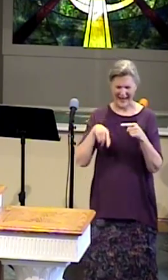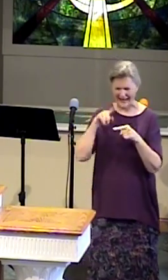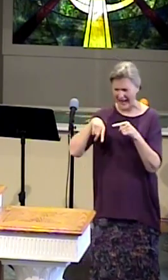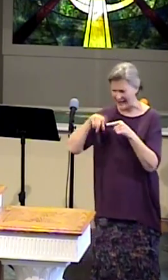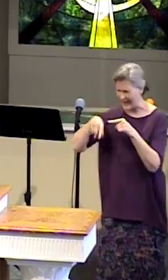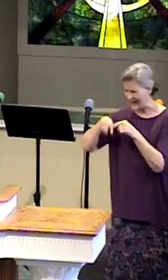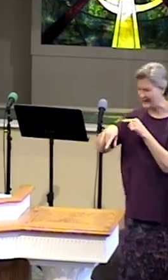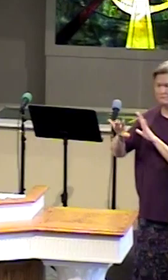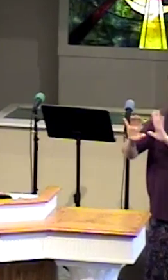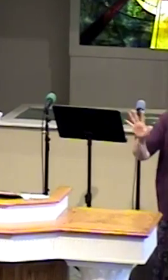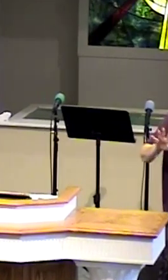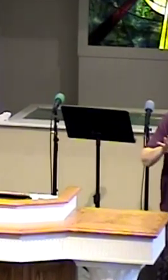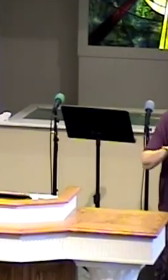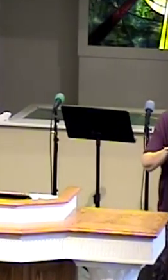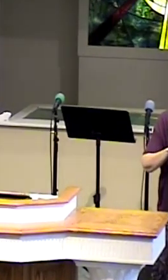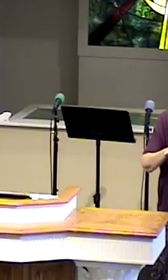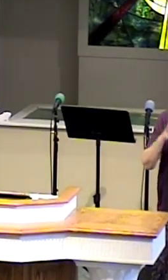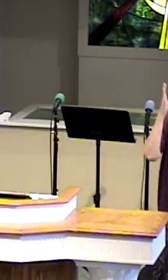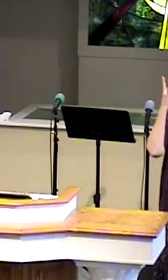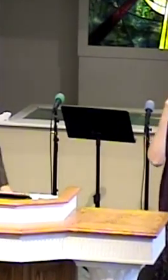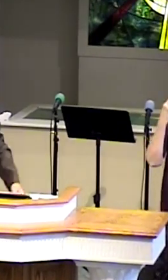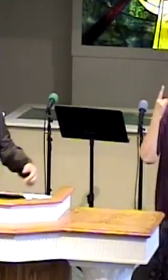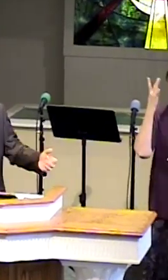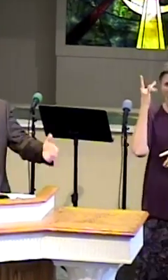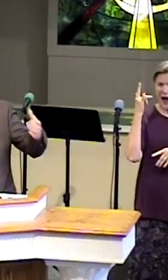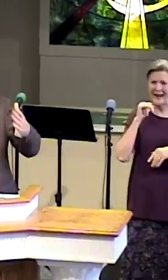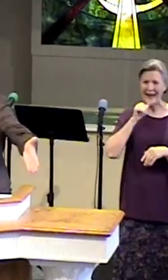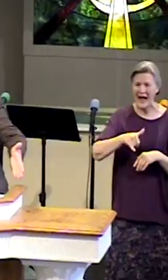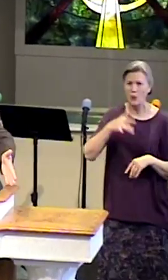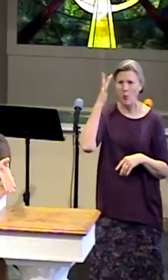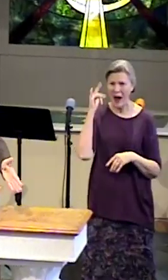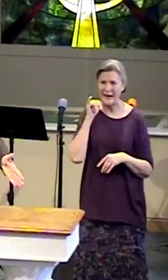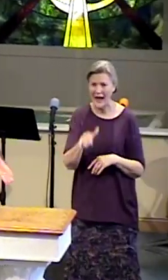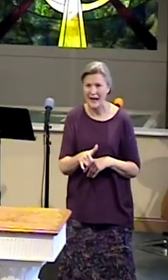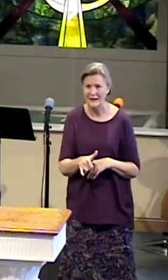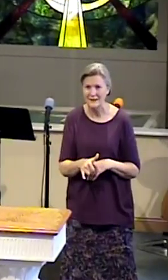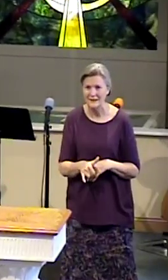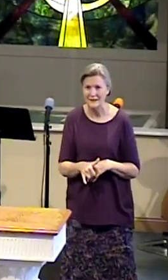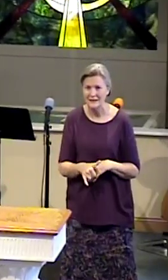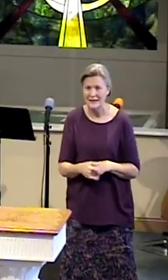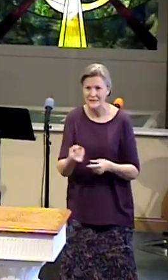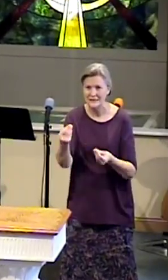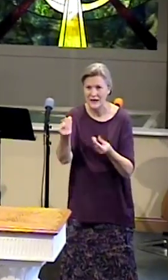the Lord, why can't I? Somebody tell me why not.